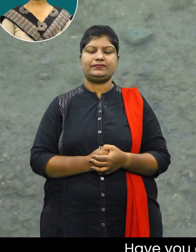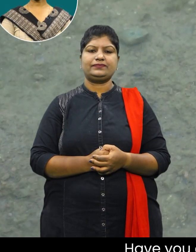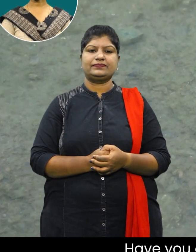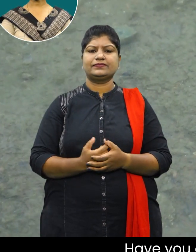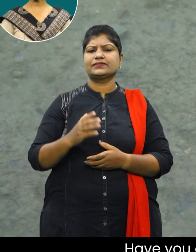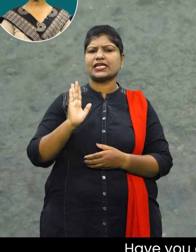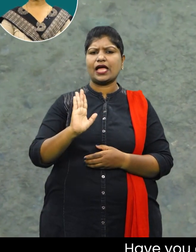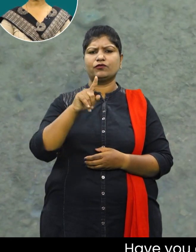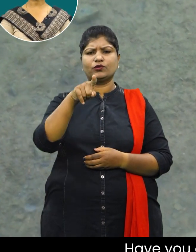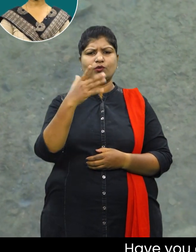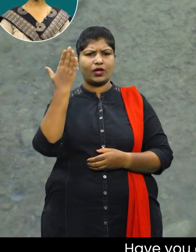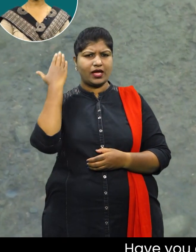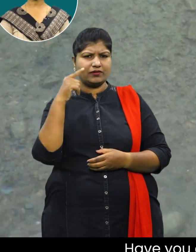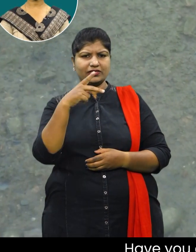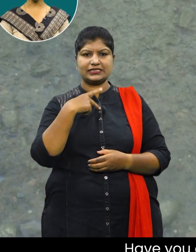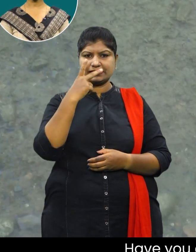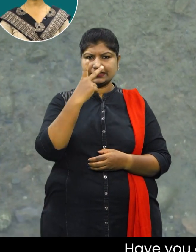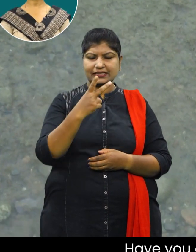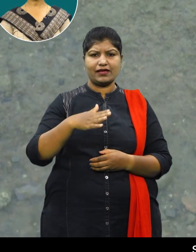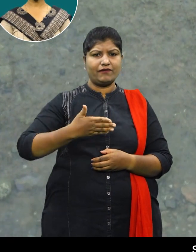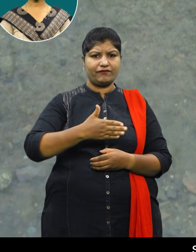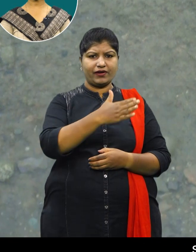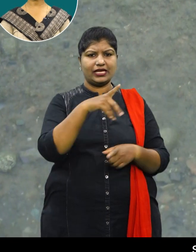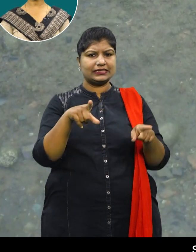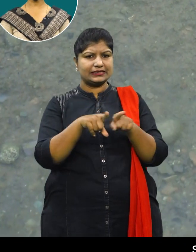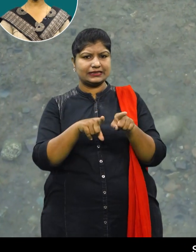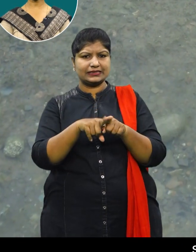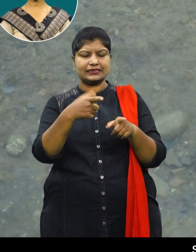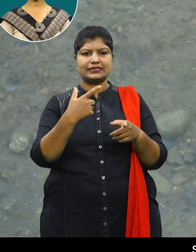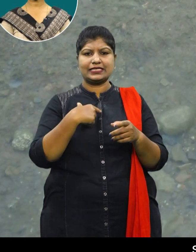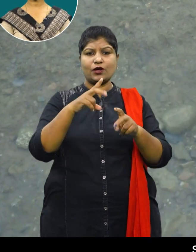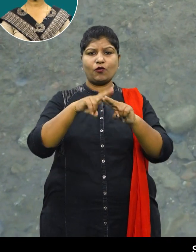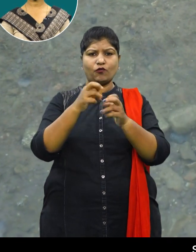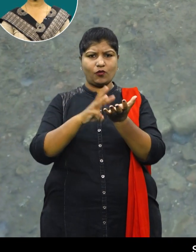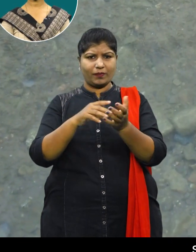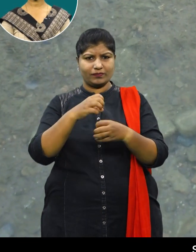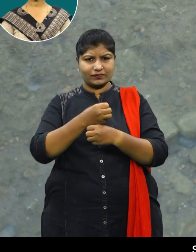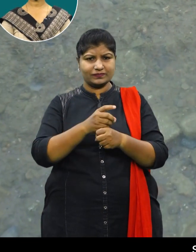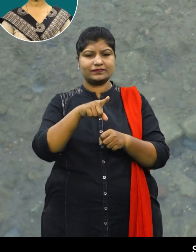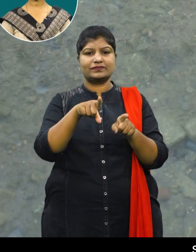Have you ever seen some fish-like forms swimming in a pond?